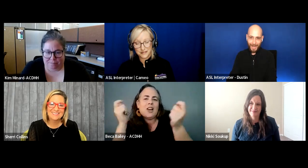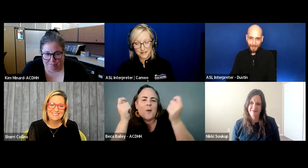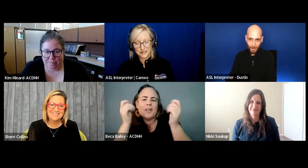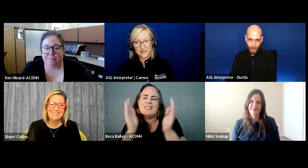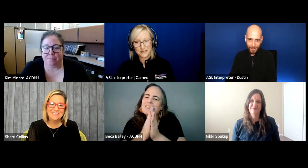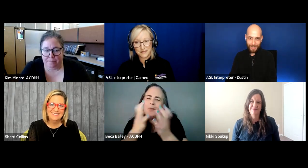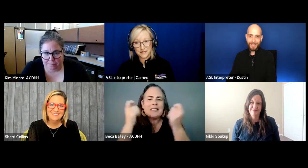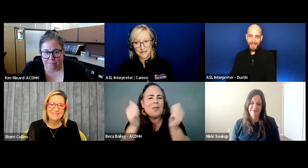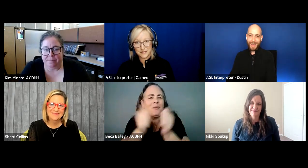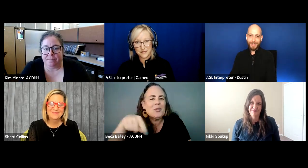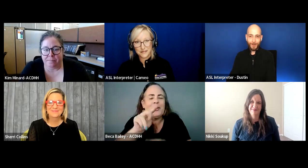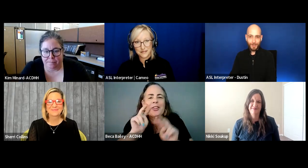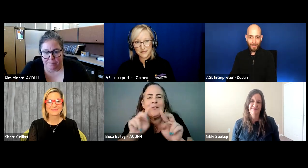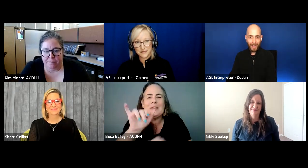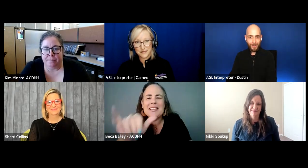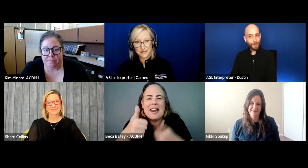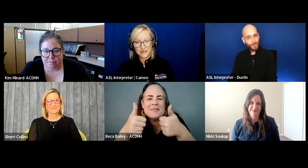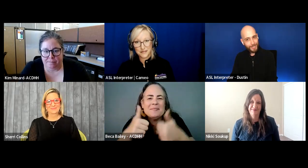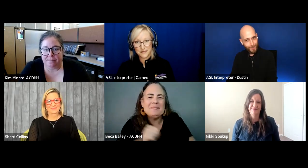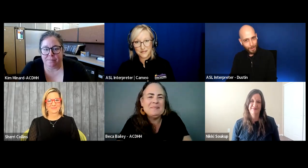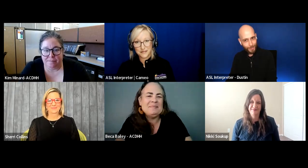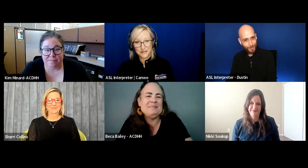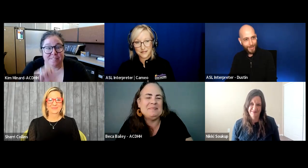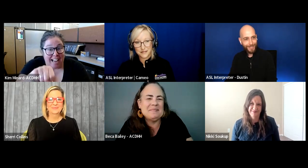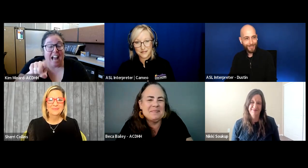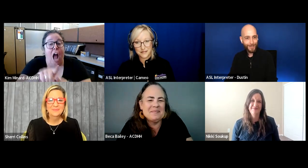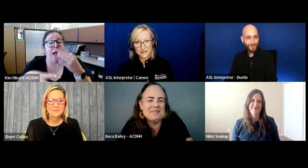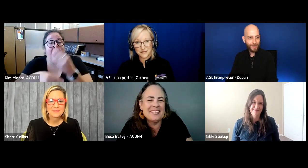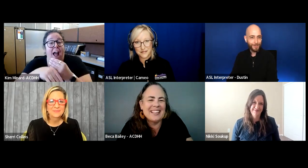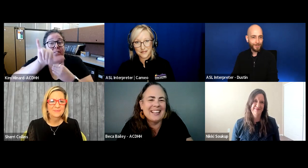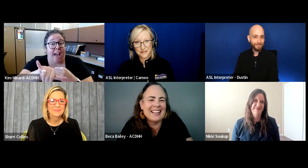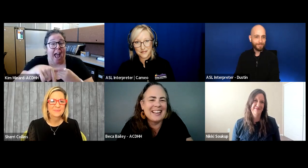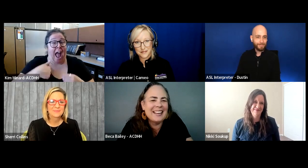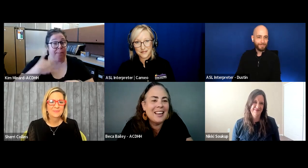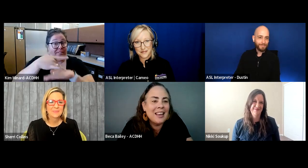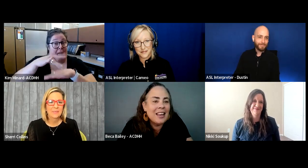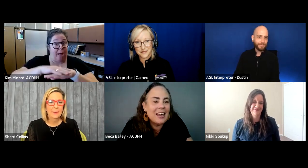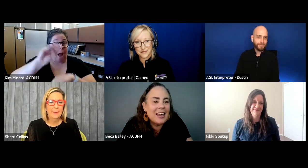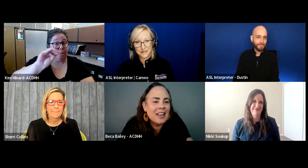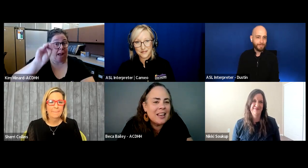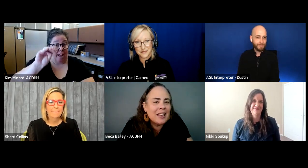Sunday. It'll be at the park, and they're also going to be having their closing ceremonies for the week. Looking forward to it.